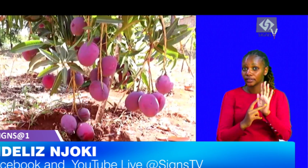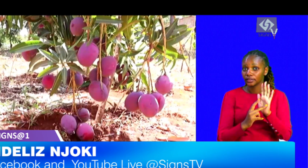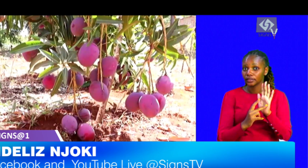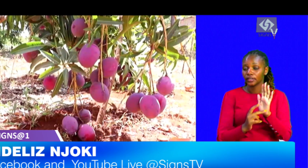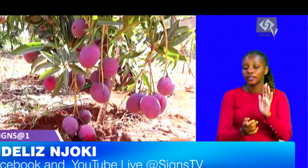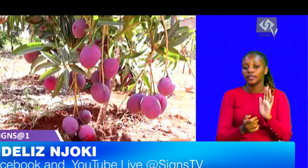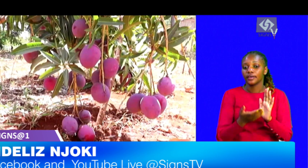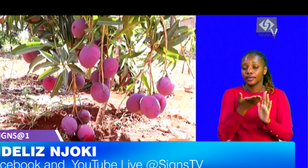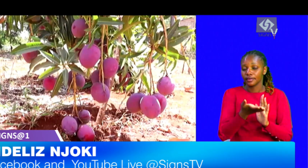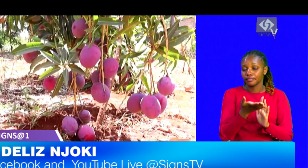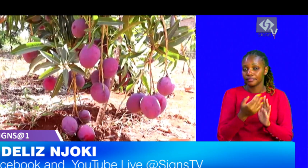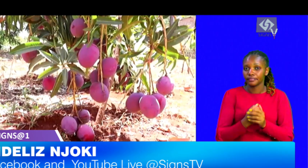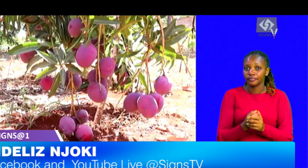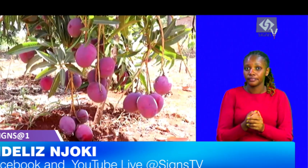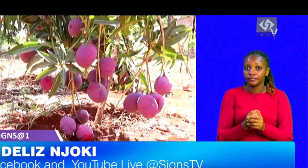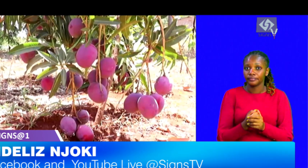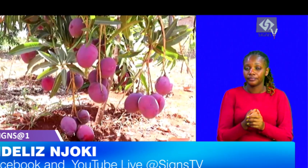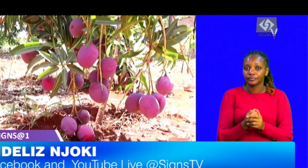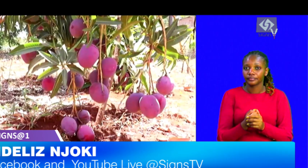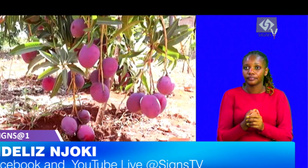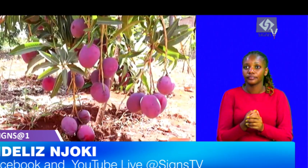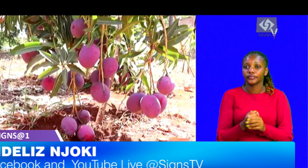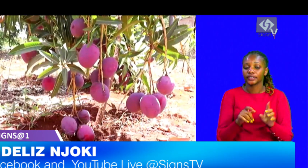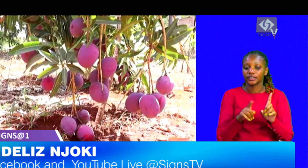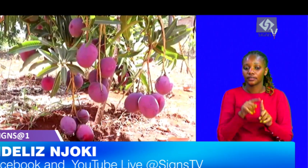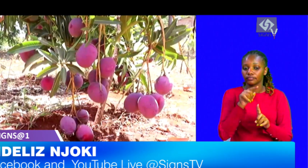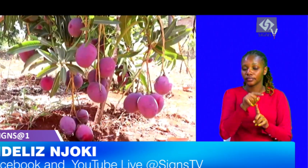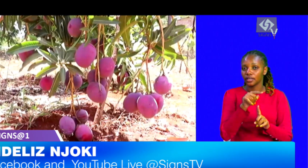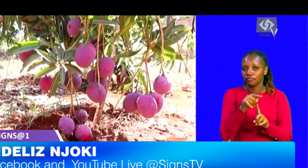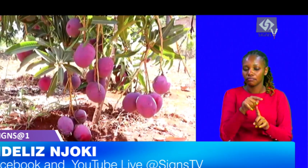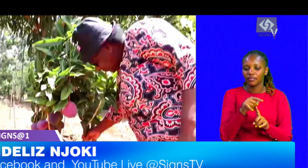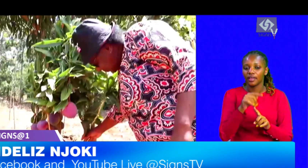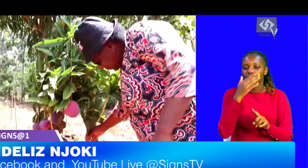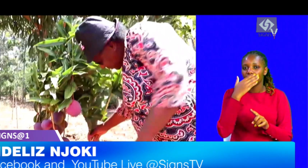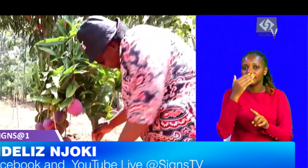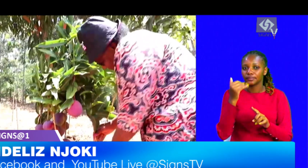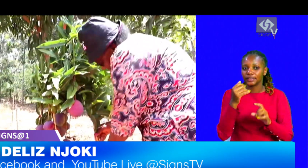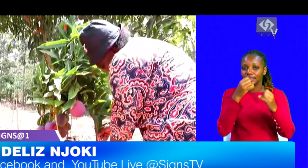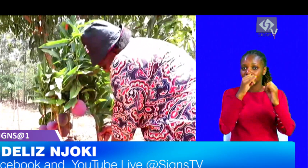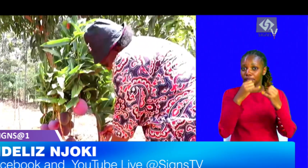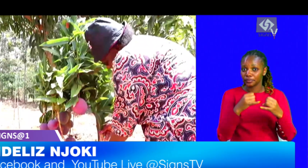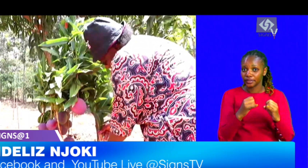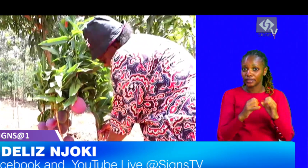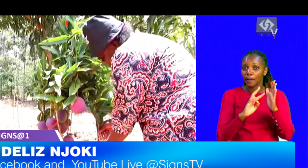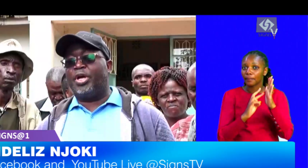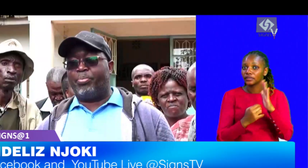irrigation project ambayo imekuwa ranked one of the best implemented irrigation projects in the country.